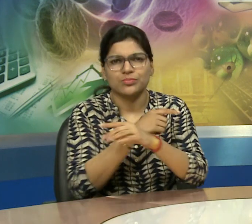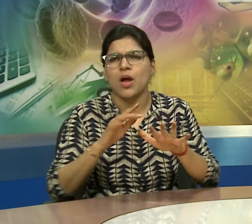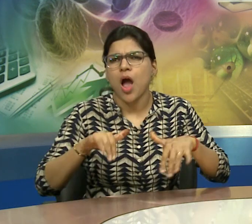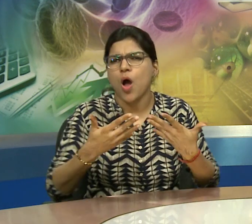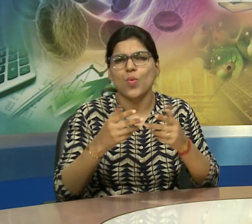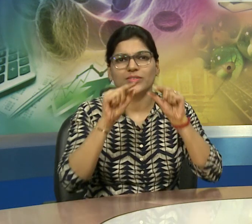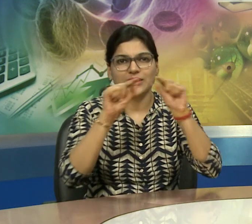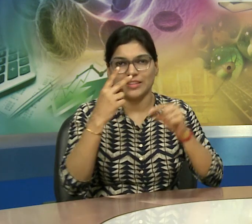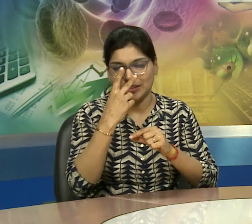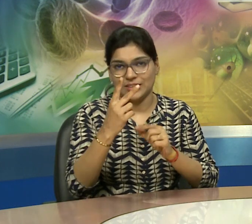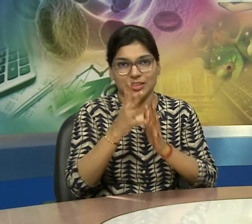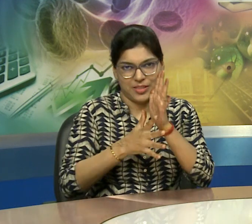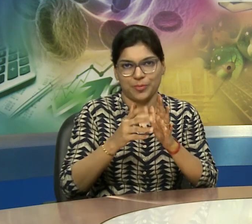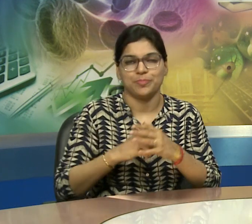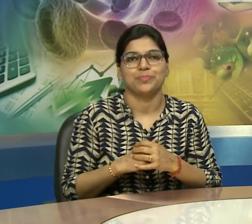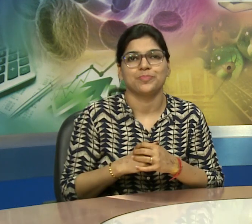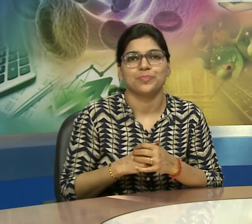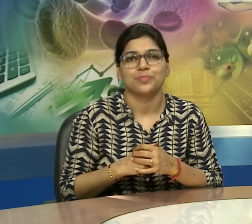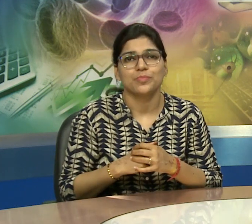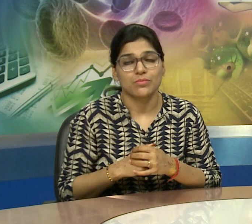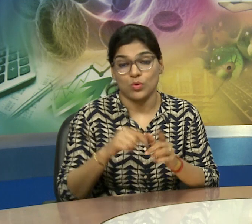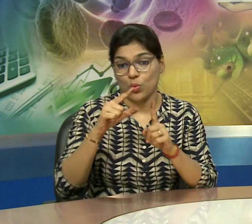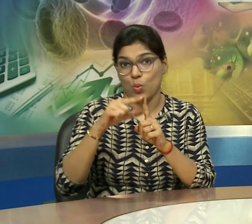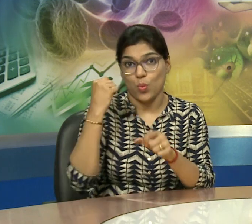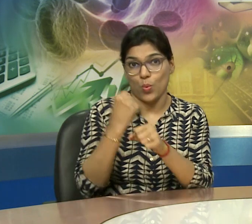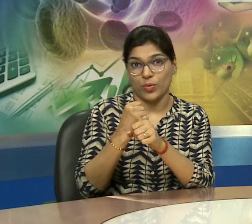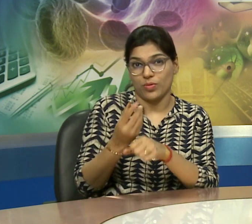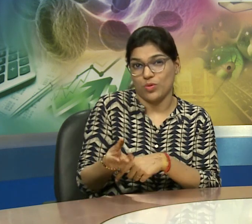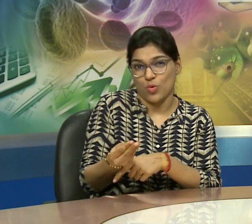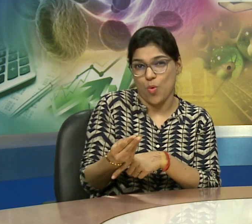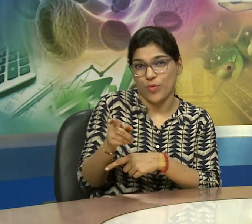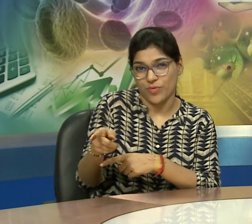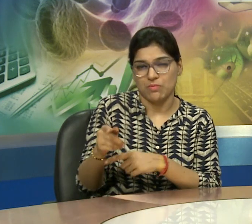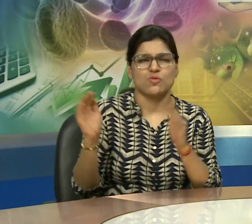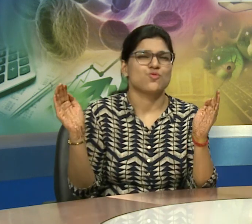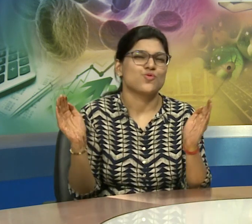But is used when we have to use a opposite sentence.